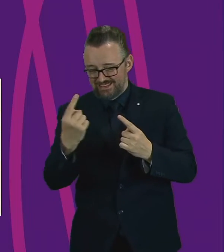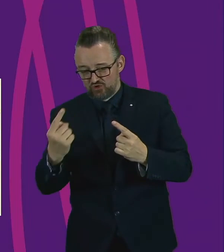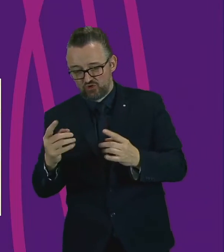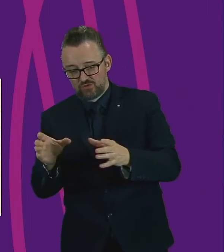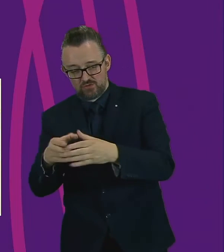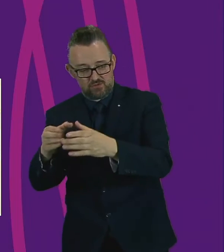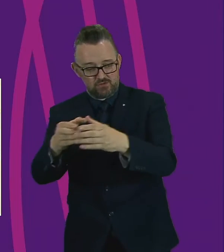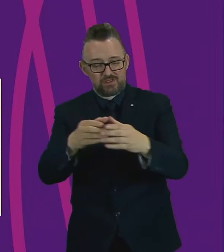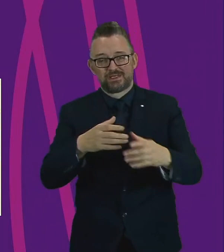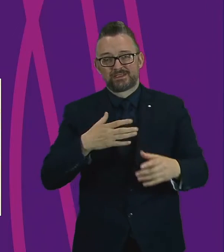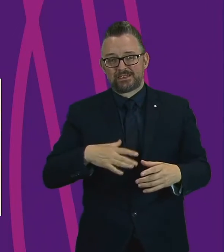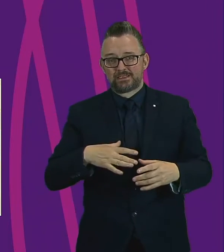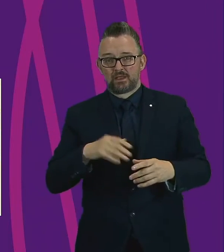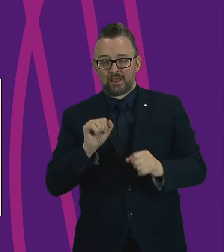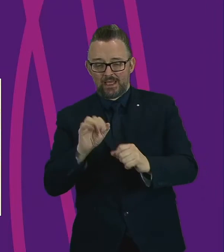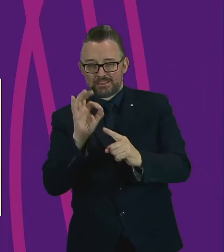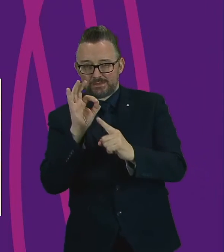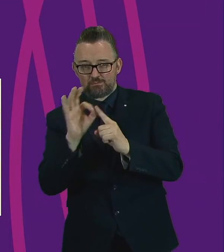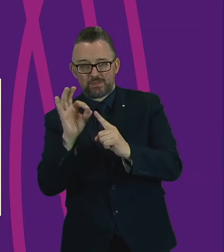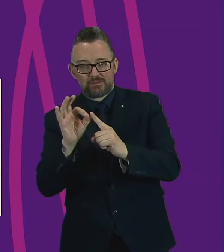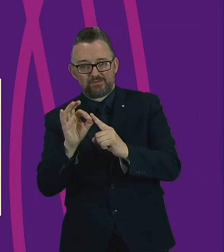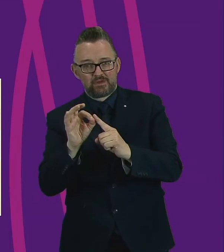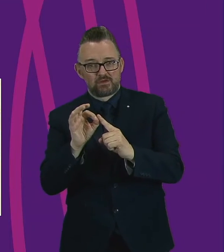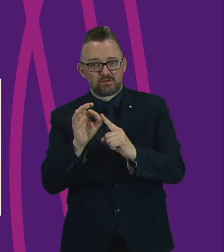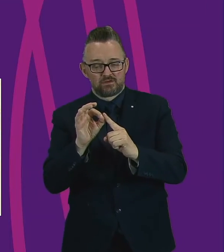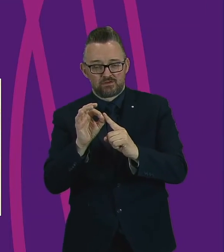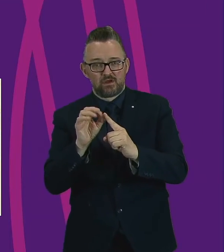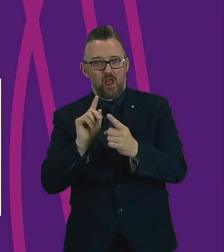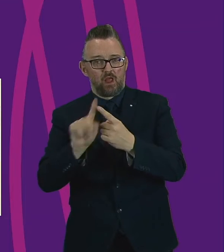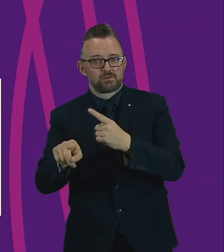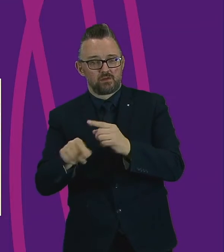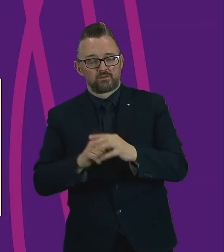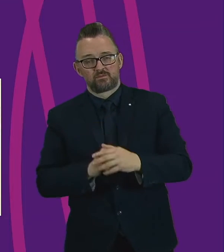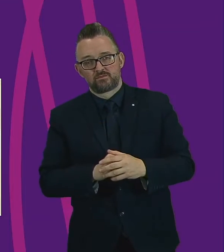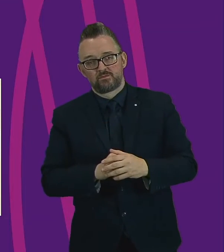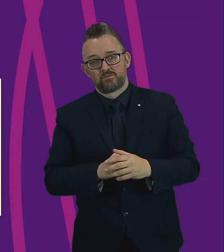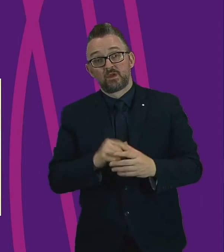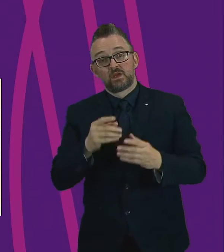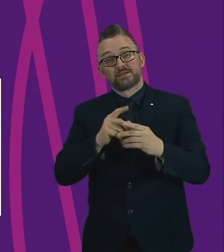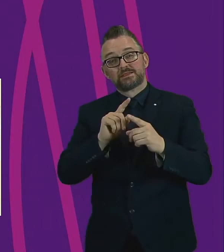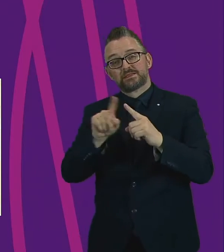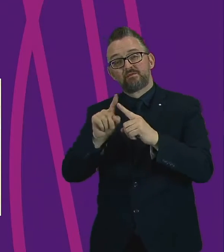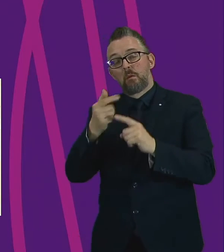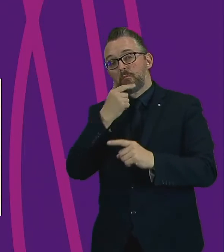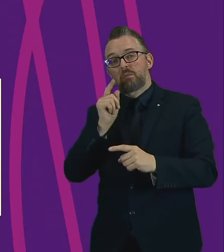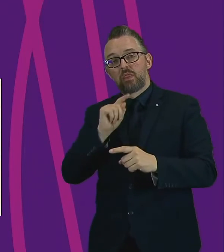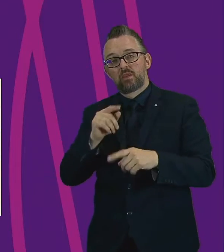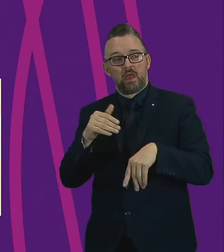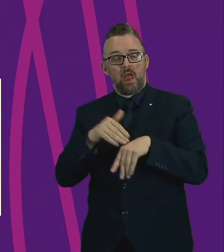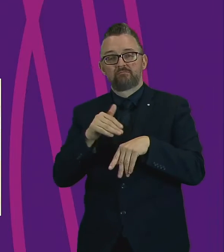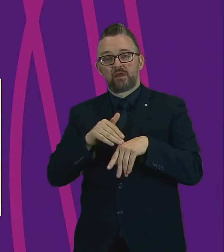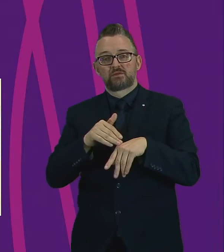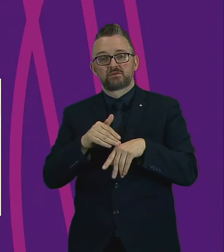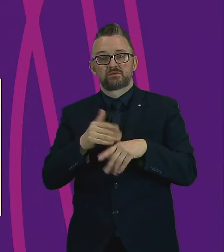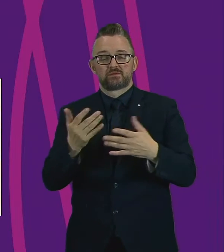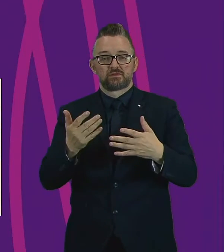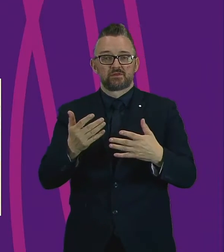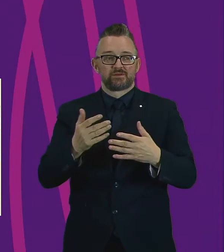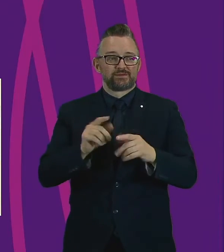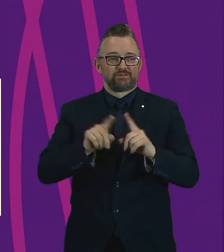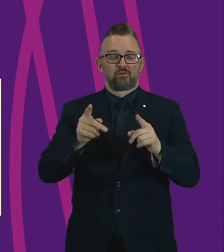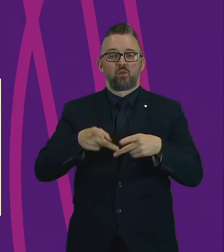because their experience is different. We also know that different people are affected more badly than others, and we've